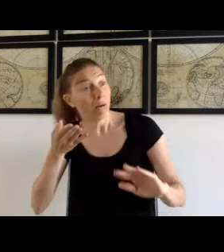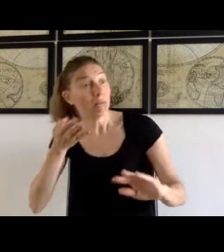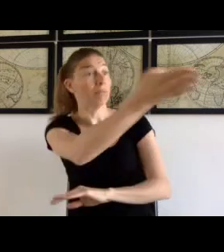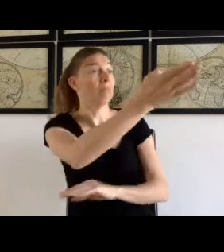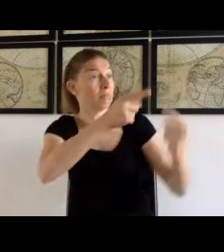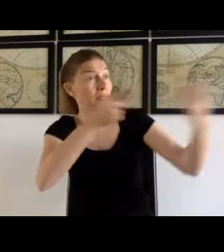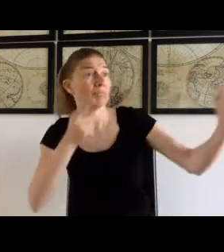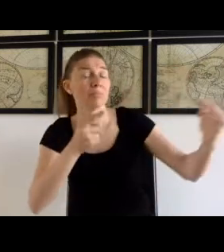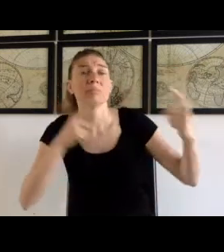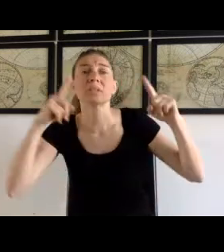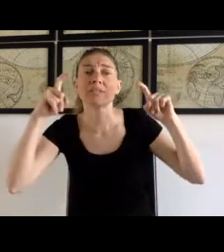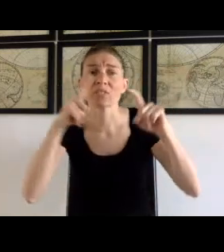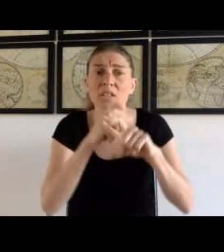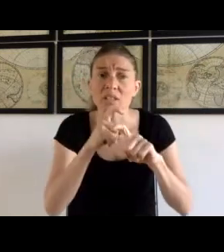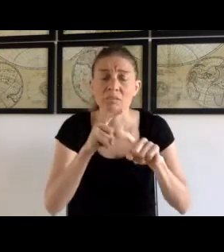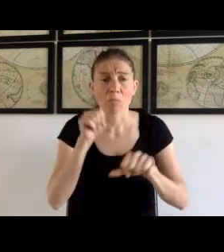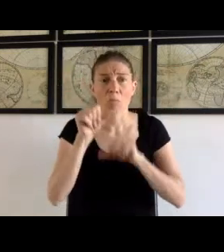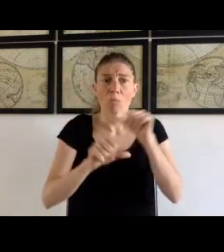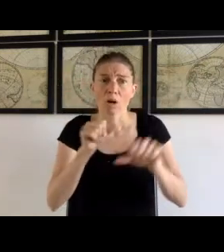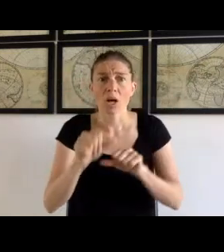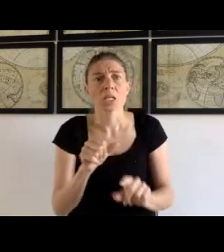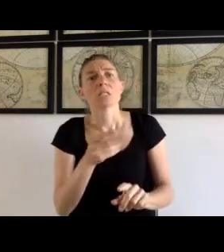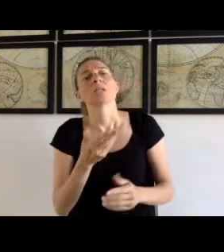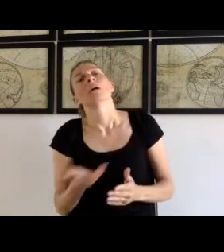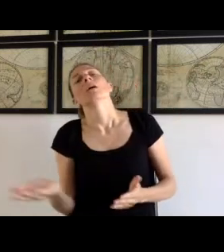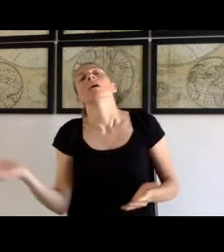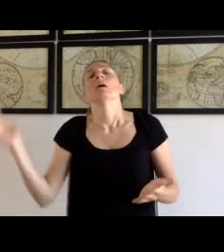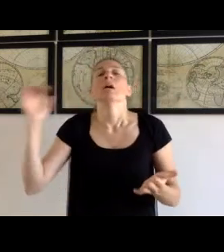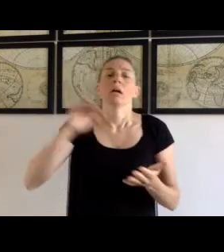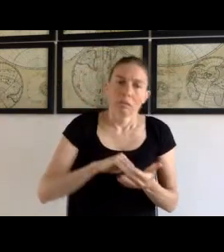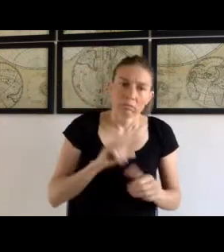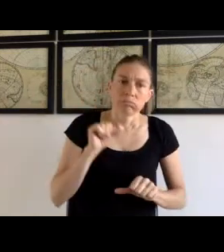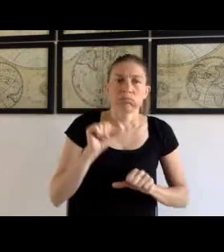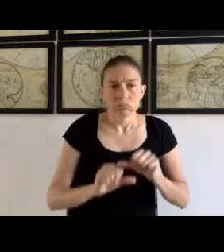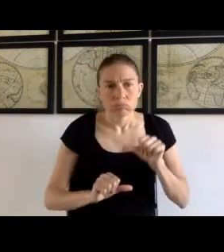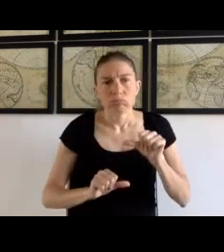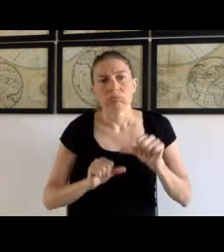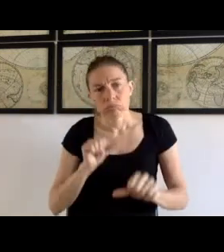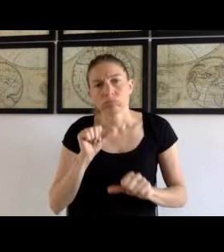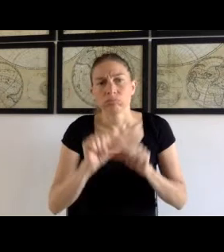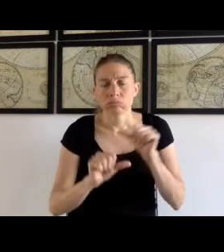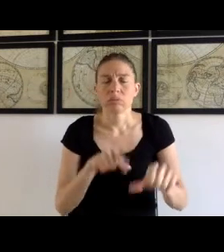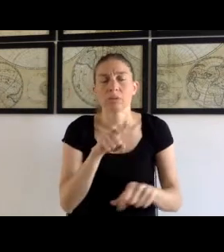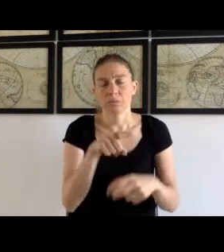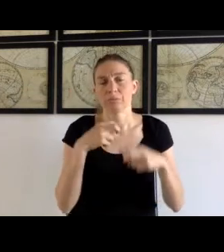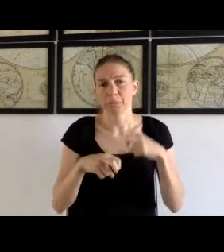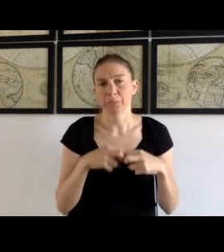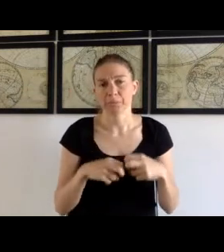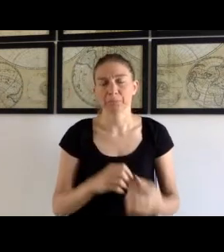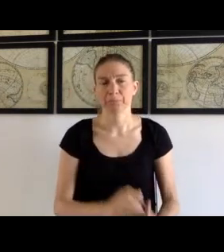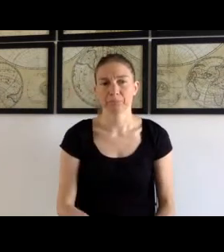difficult then again to start. So it's a big problem. Next slide,